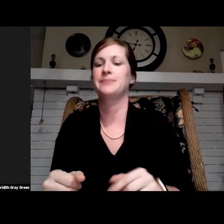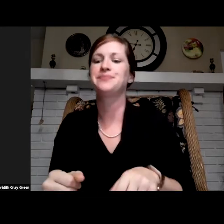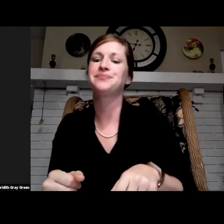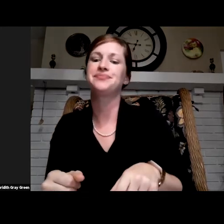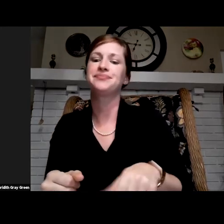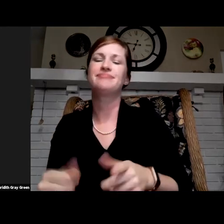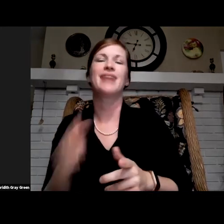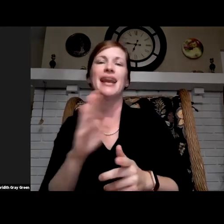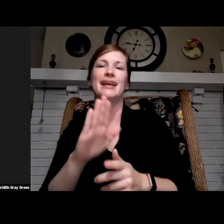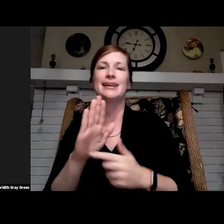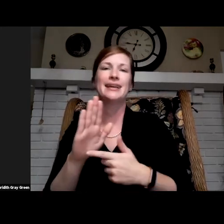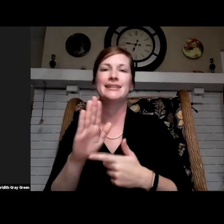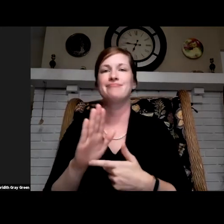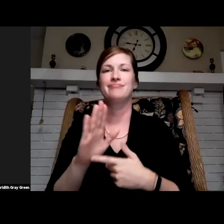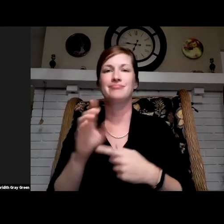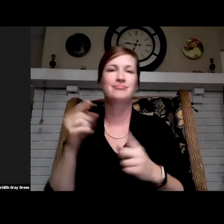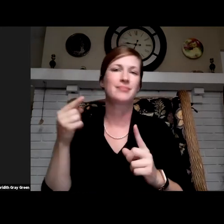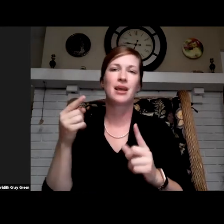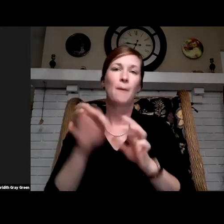I want to tell you a little bit about the art